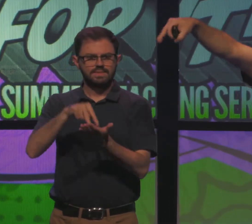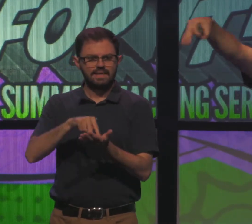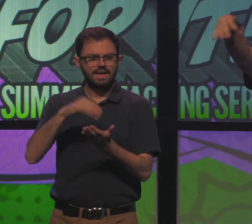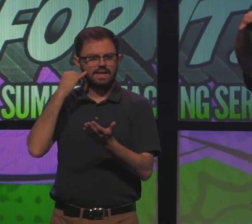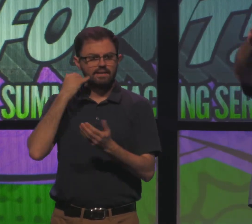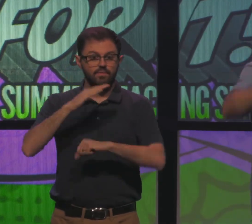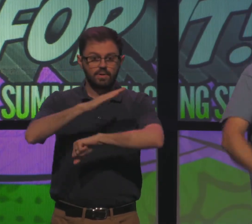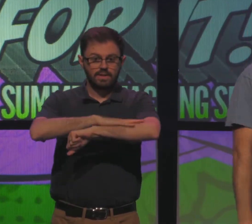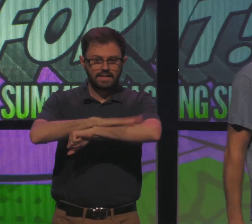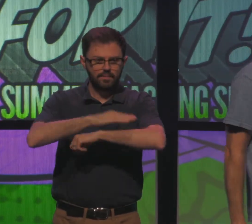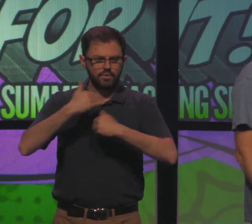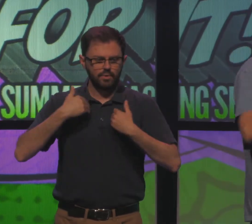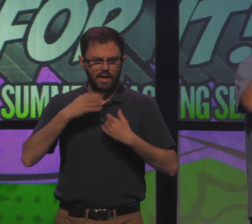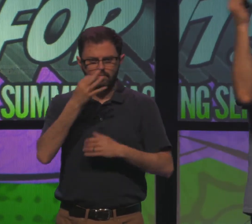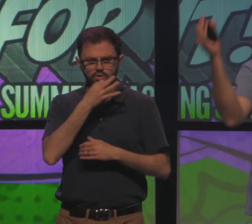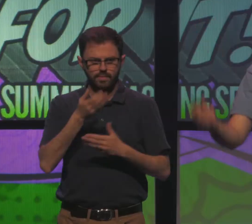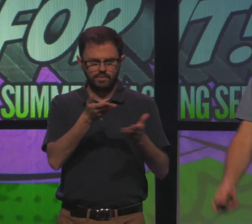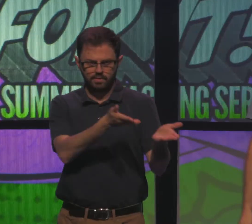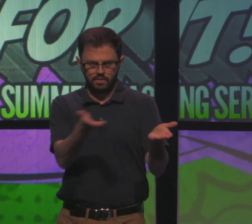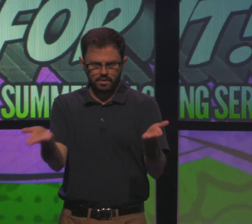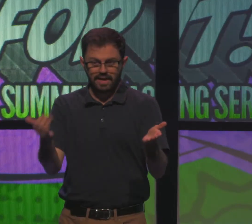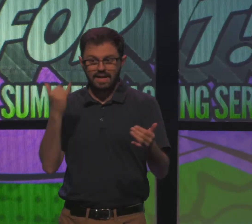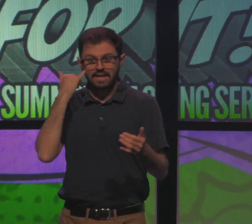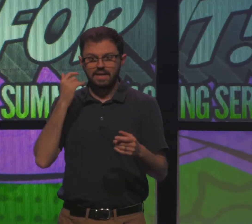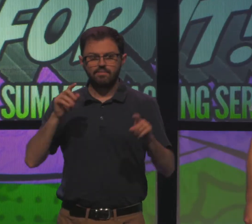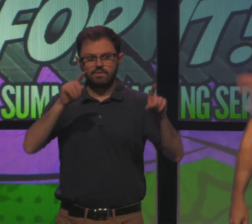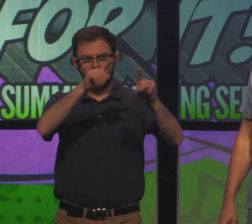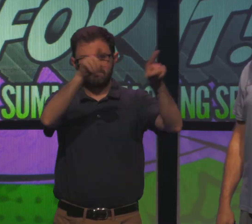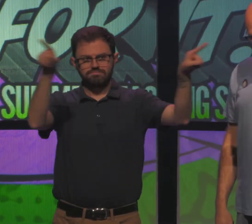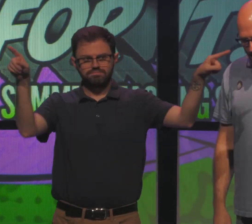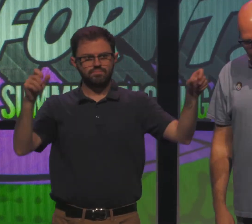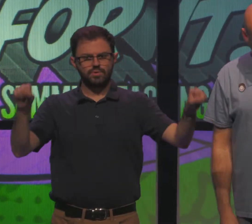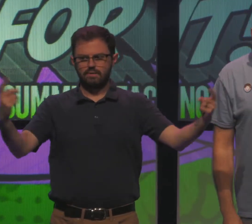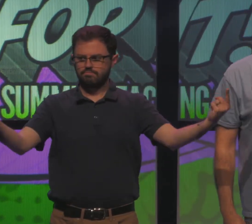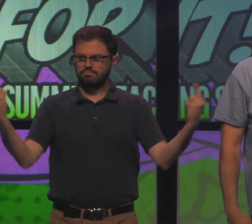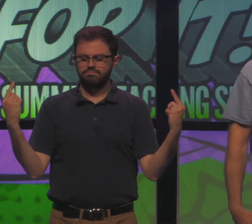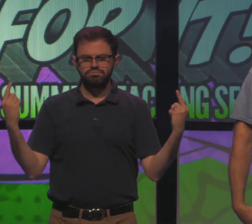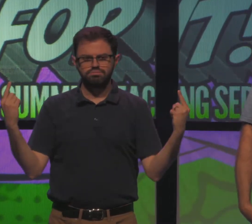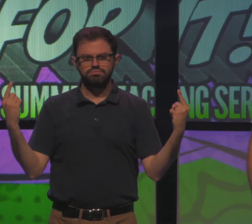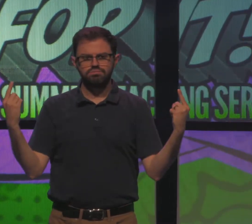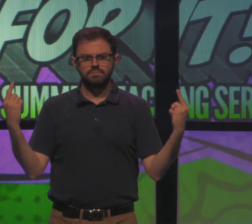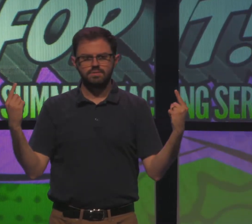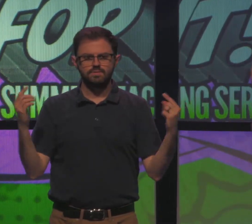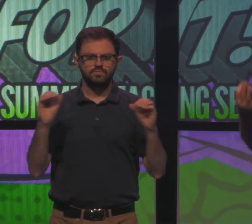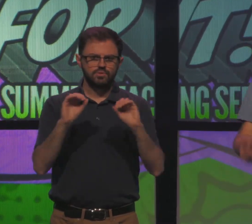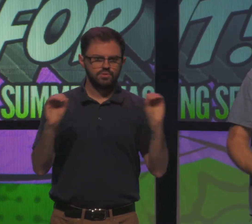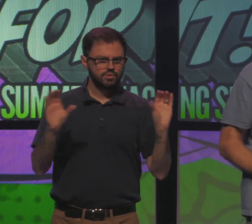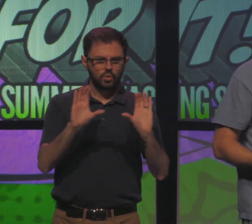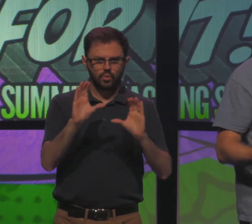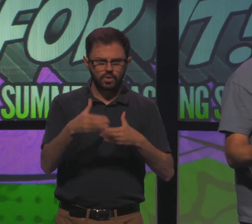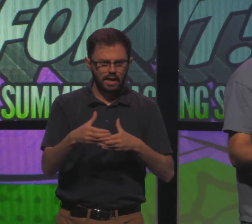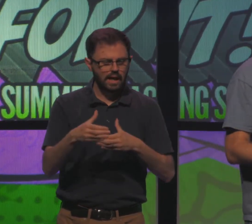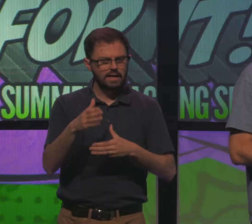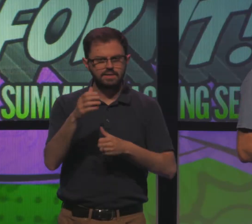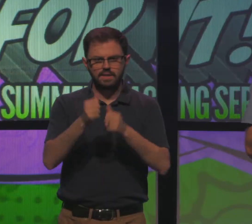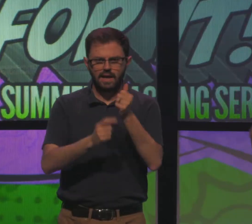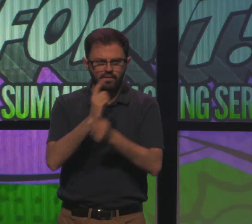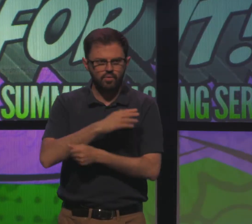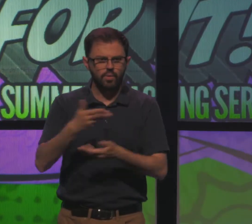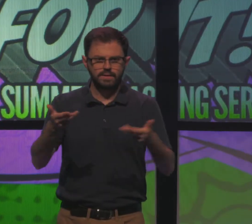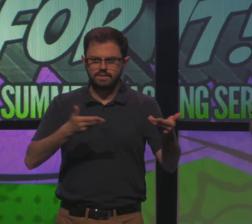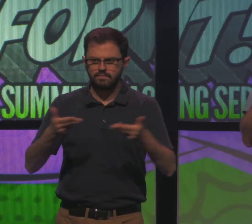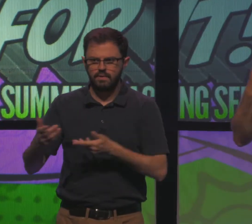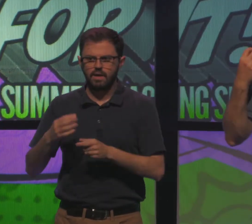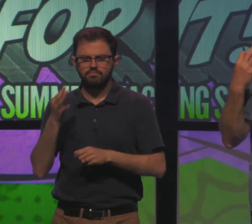you're welcome to come to the tables. Everyone is invited. There's no class to take or anything like that. This is just a moment to remind ourselves of the